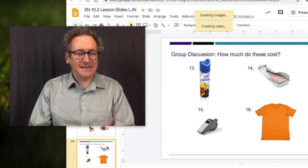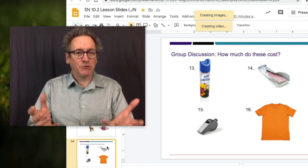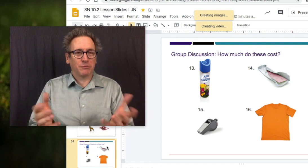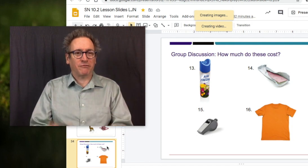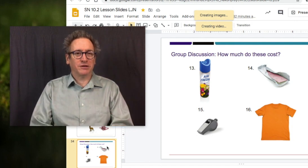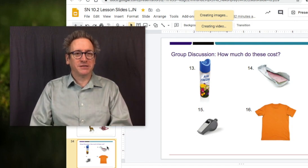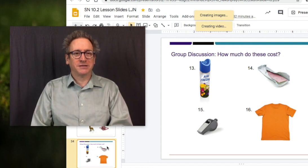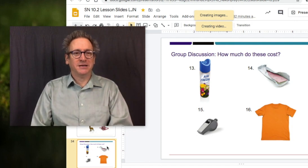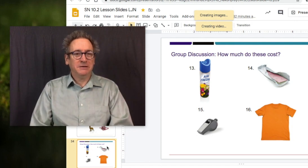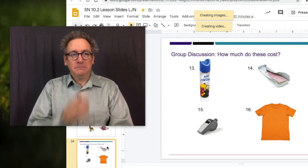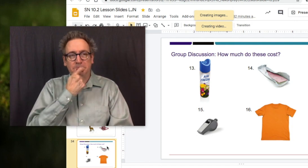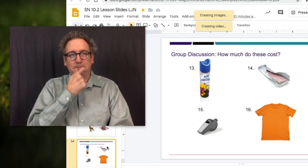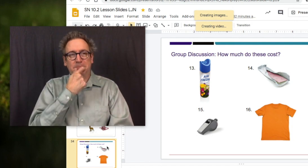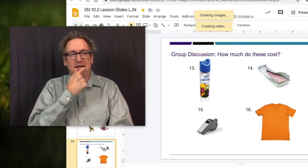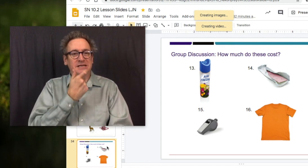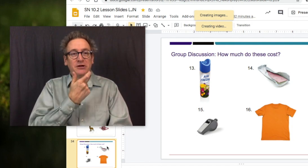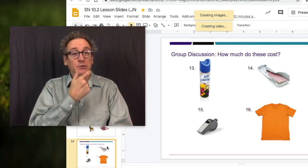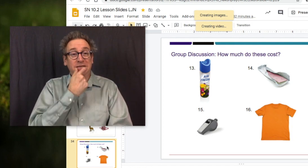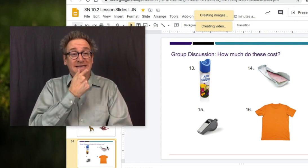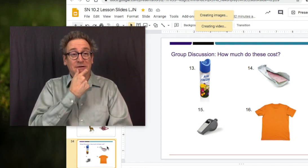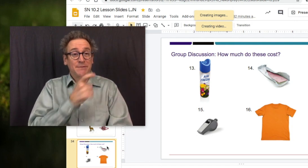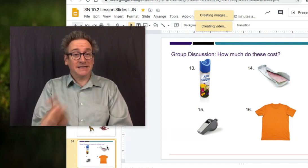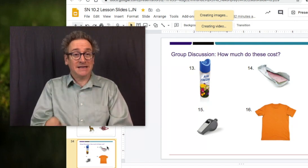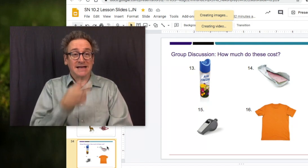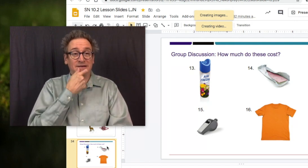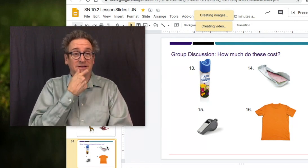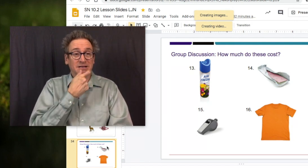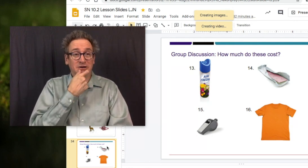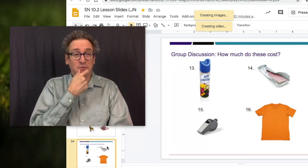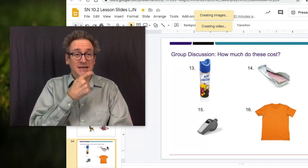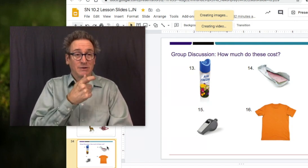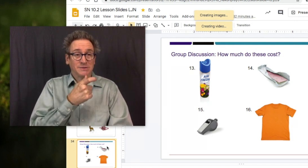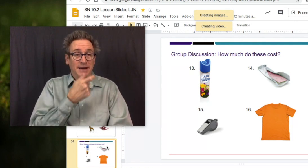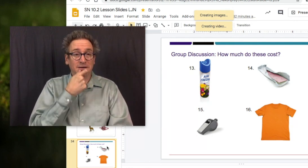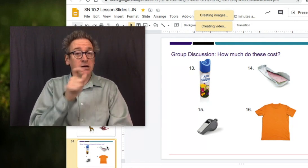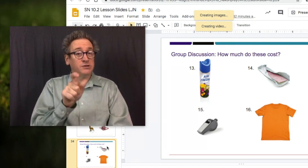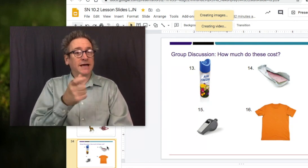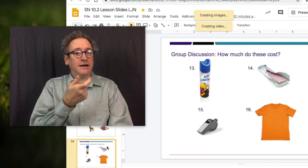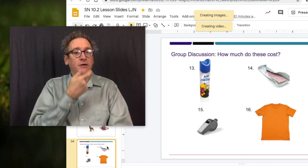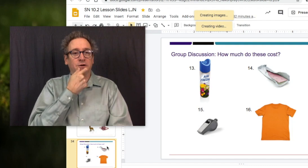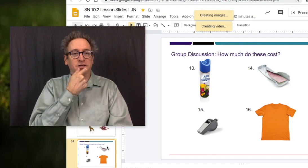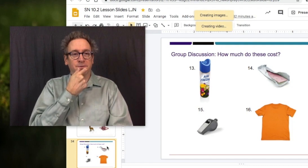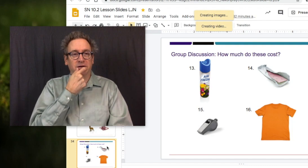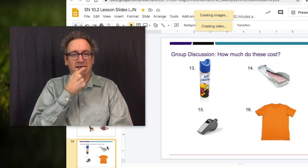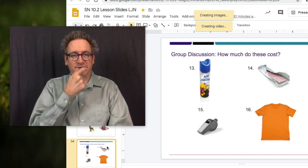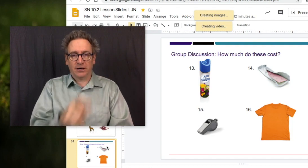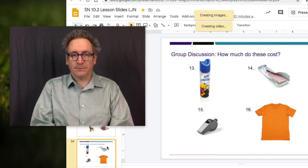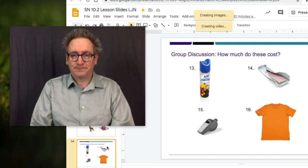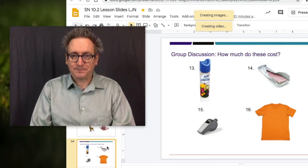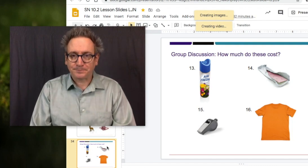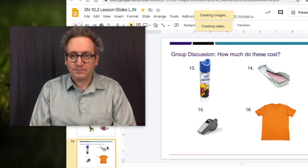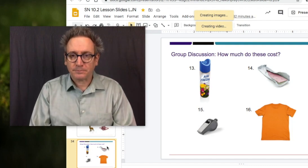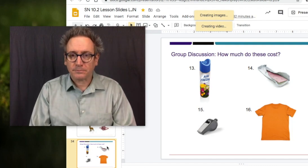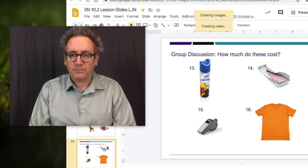it's a sound reference. Has nothing to do with the sound it makes. It has everything to do with how it's made. So again, another instrument